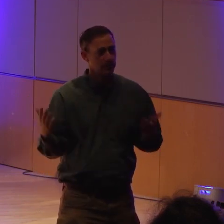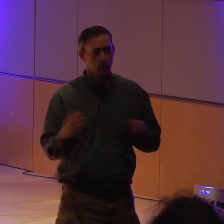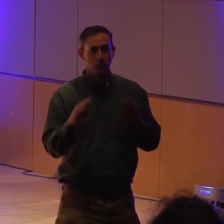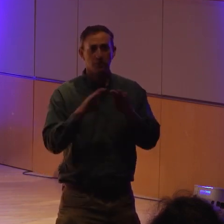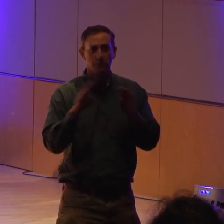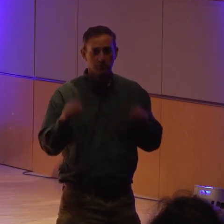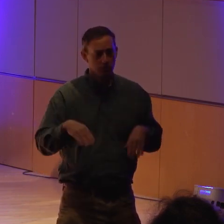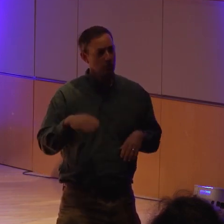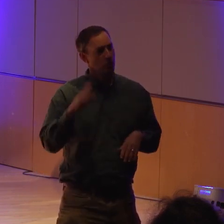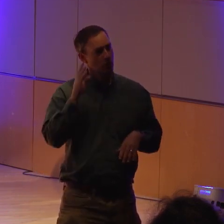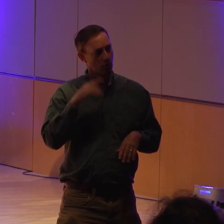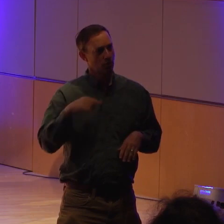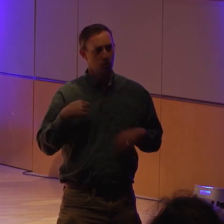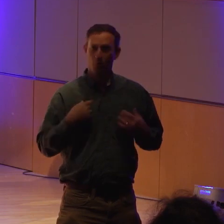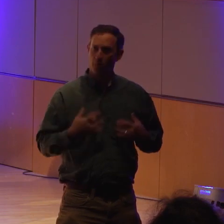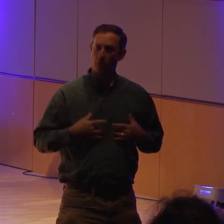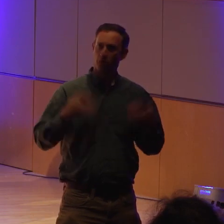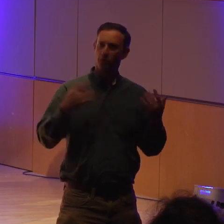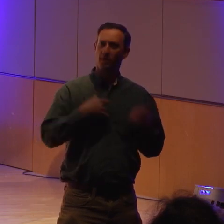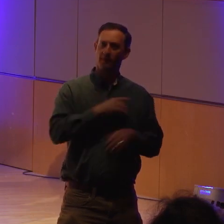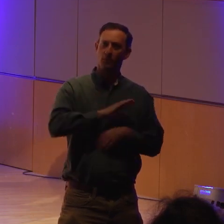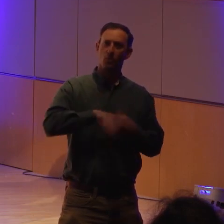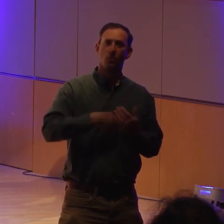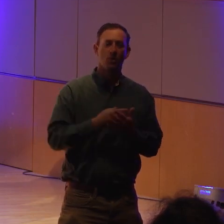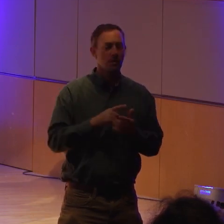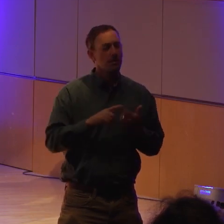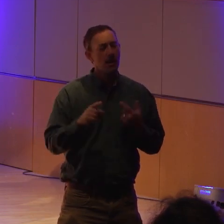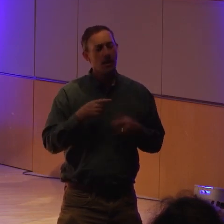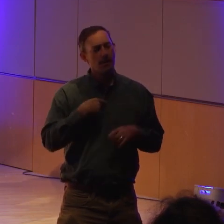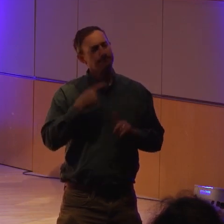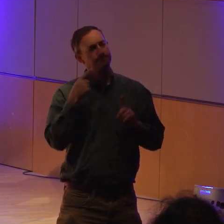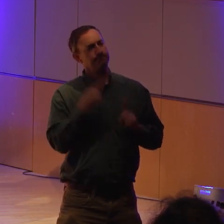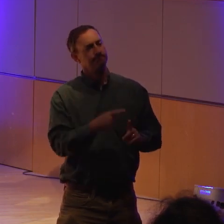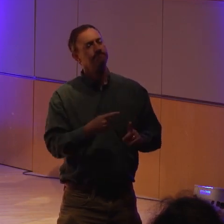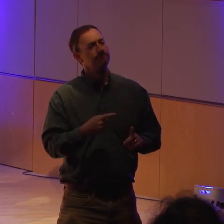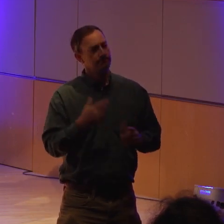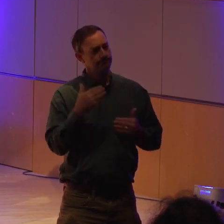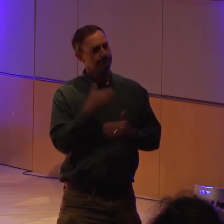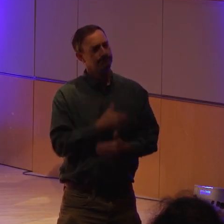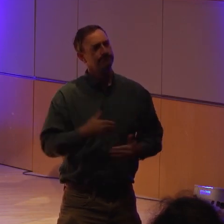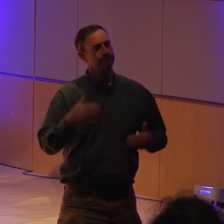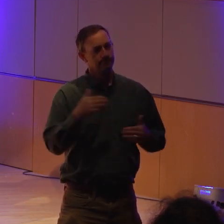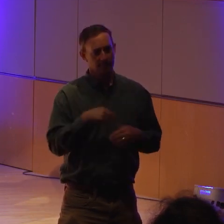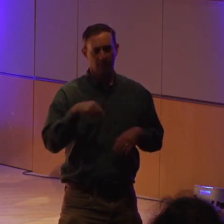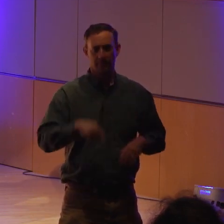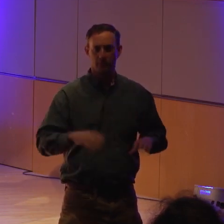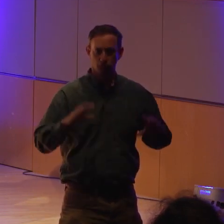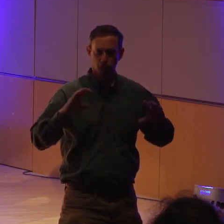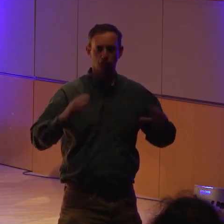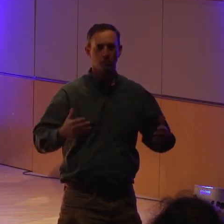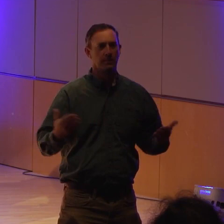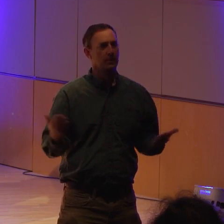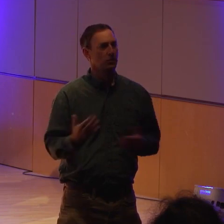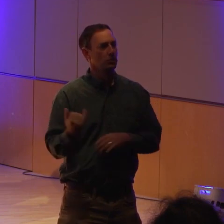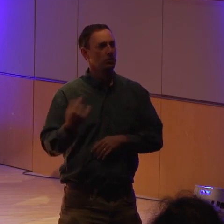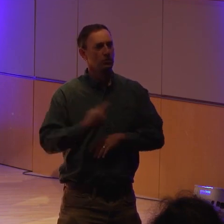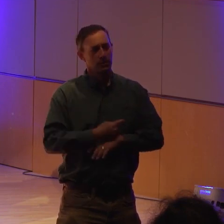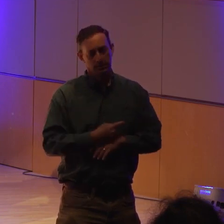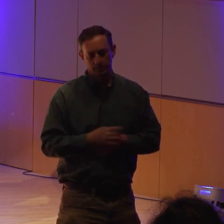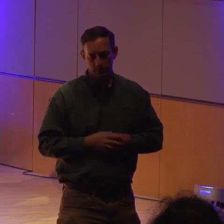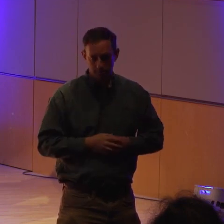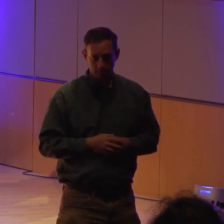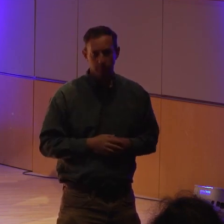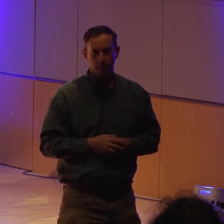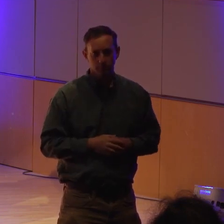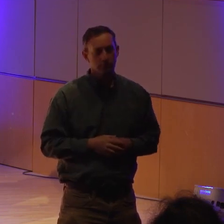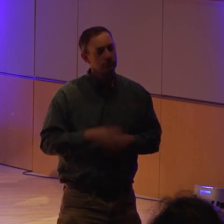I hope we're thrilled to have them all, but I'm particularly pleased that that this group is here today